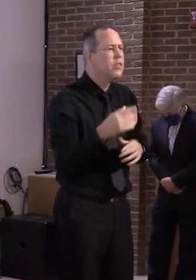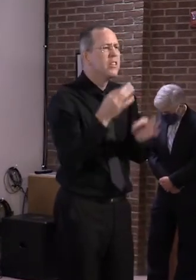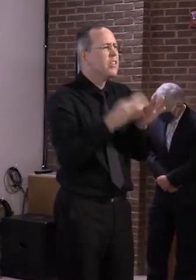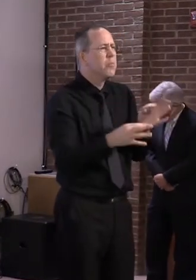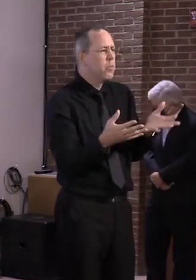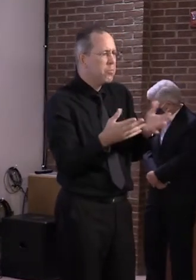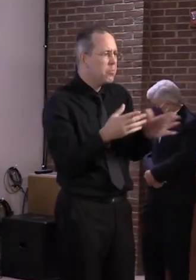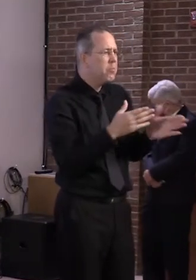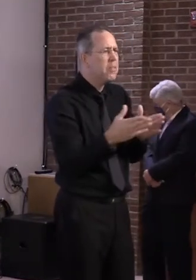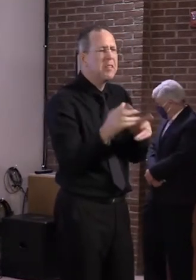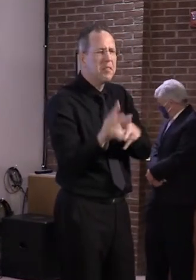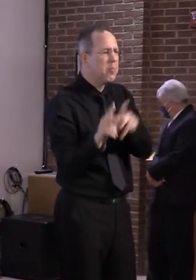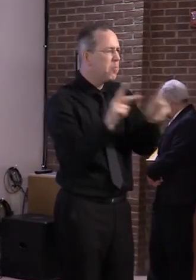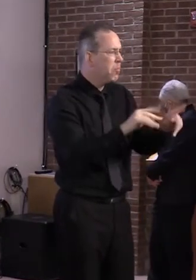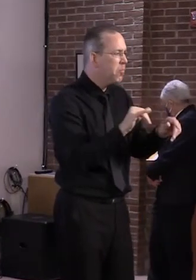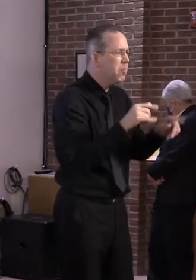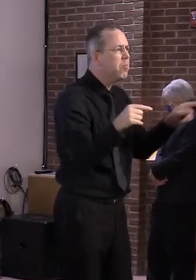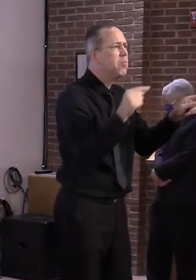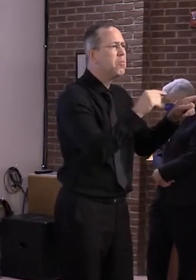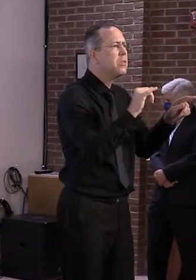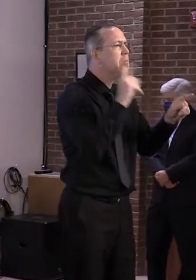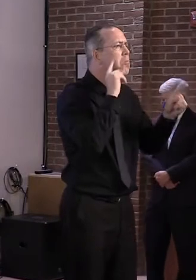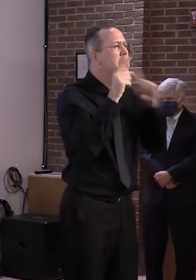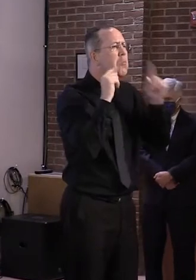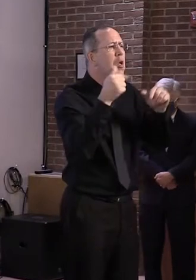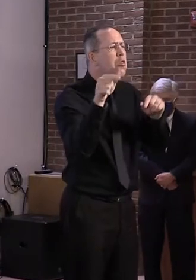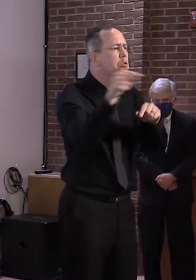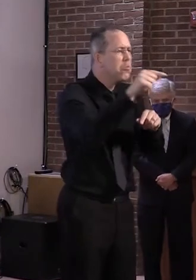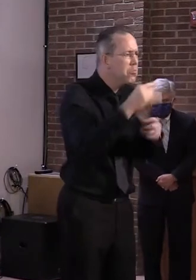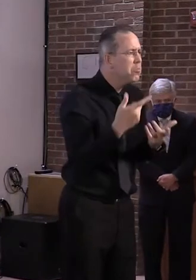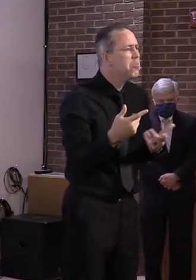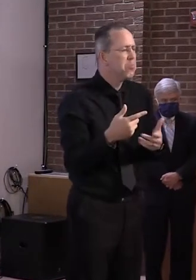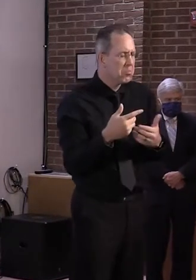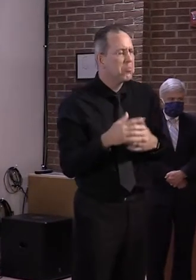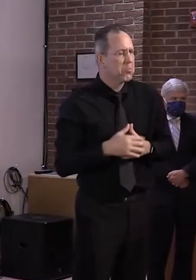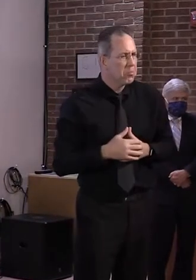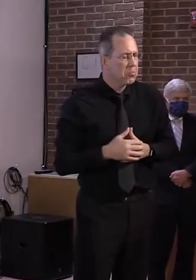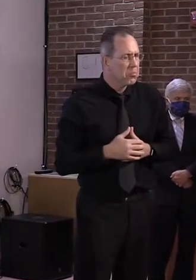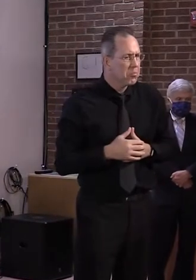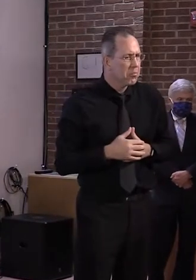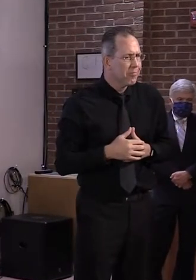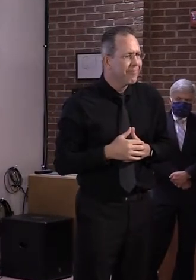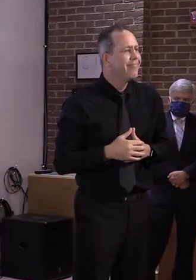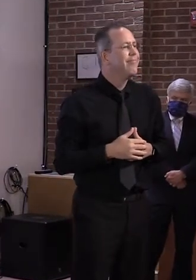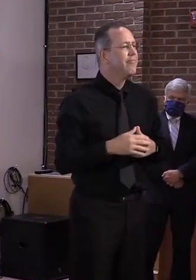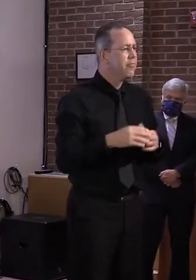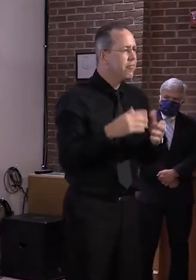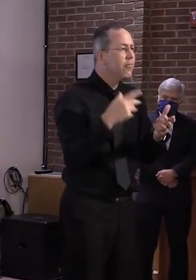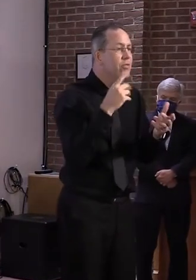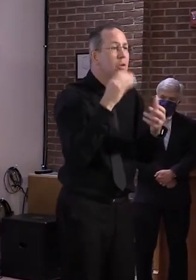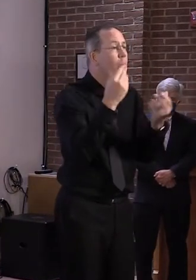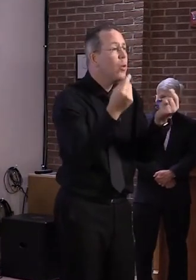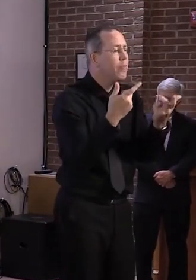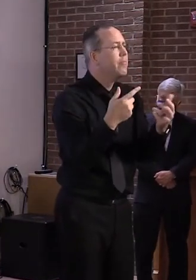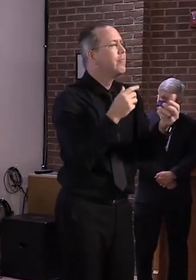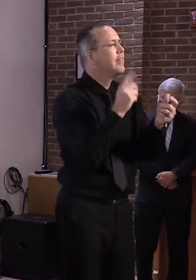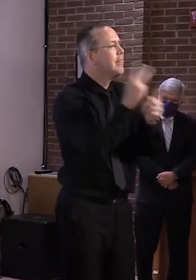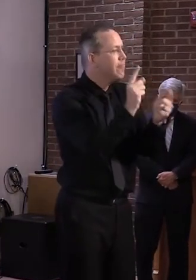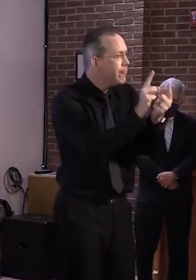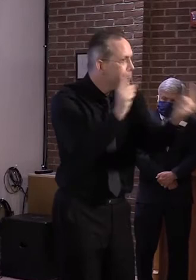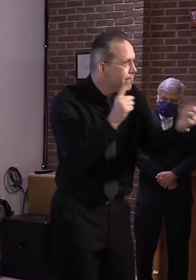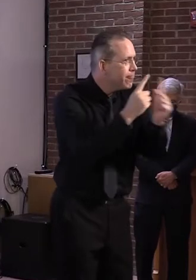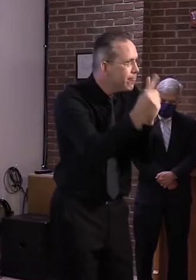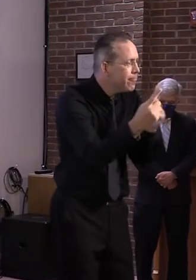key practices we're asking of everyday Vermonters. Keep 6 feet apart, wash